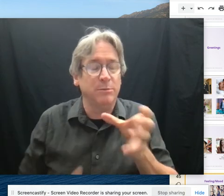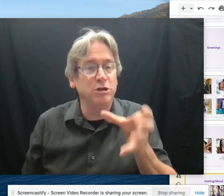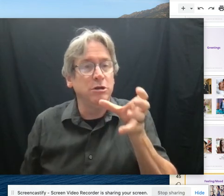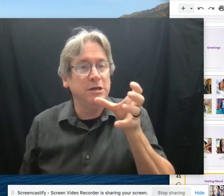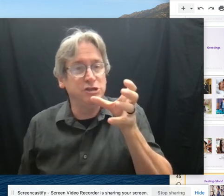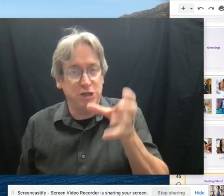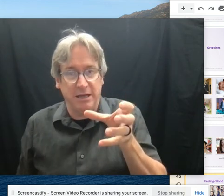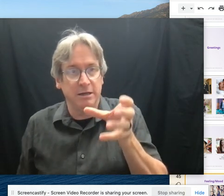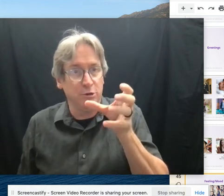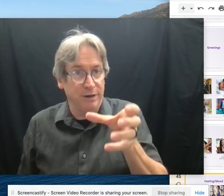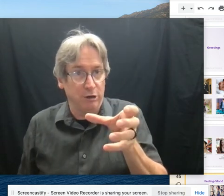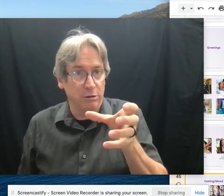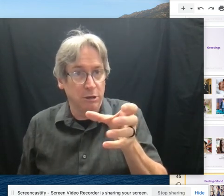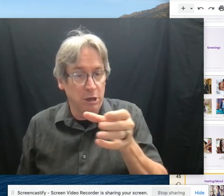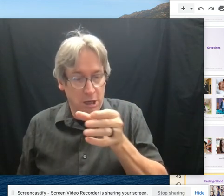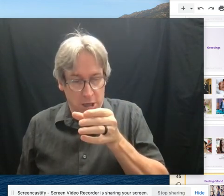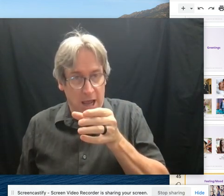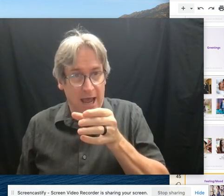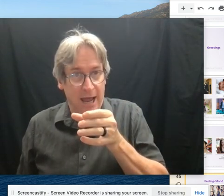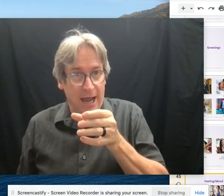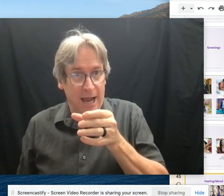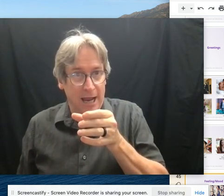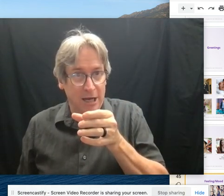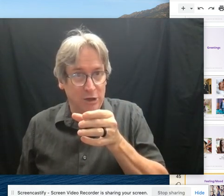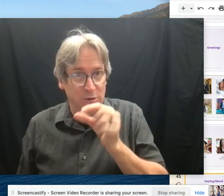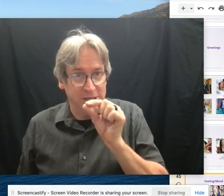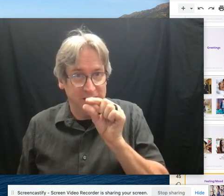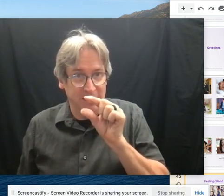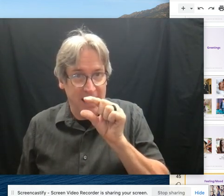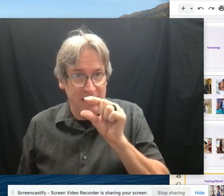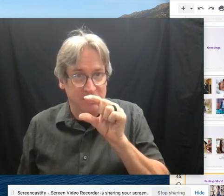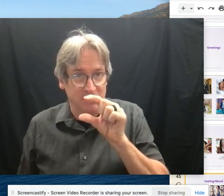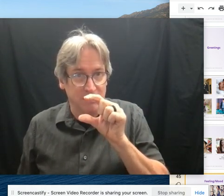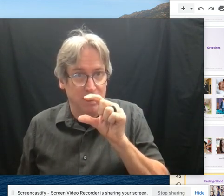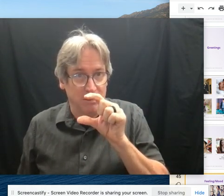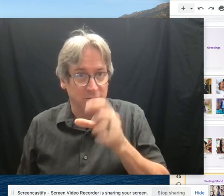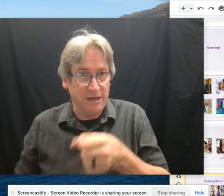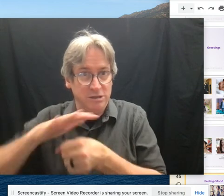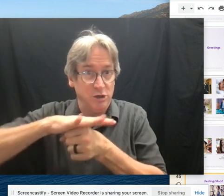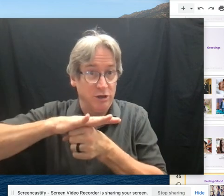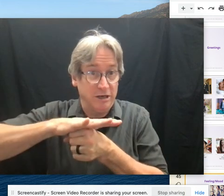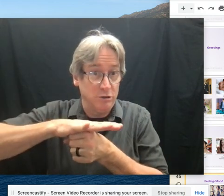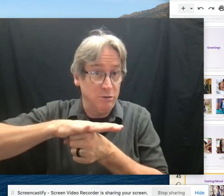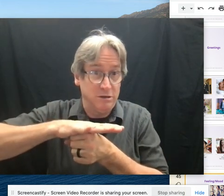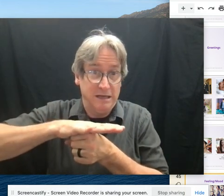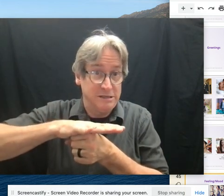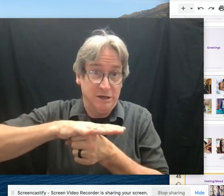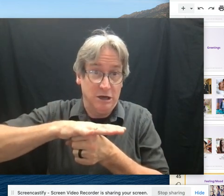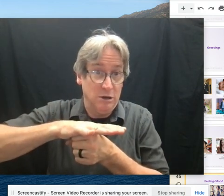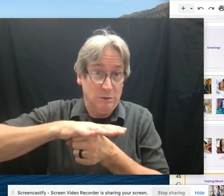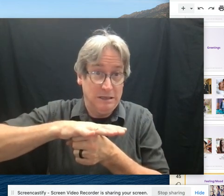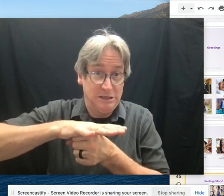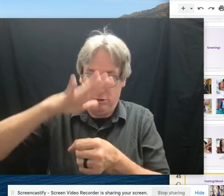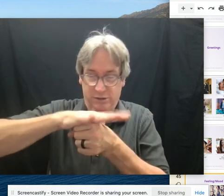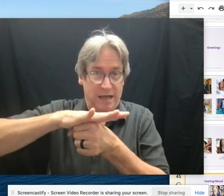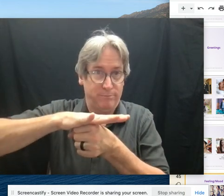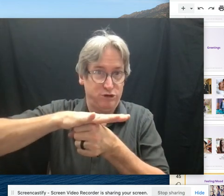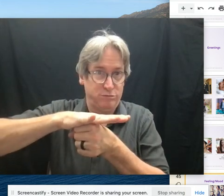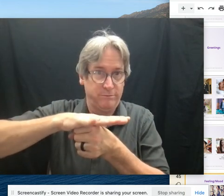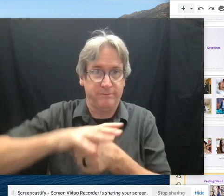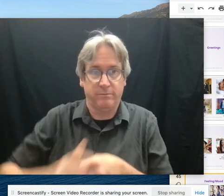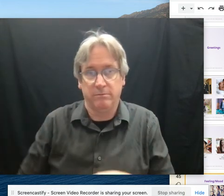in. Someone has shaken your beer, and you can see the can start to buckle, right? So you're like, oh, it's going to go.